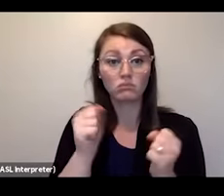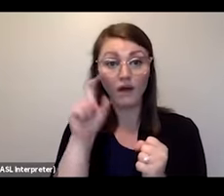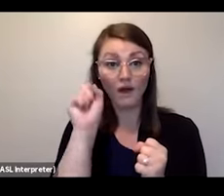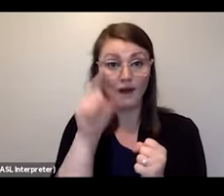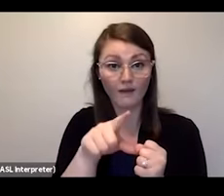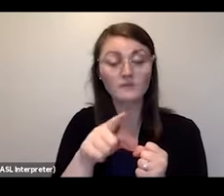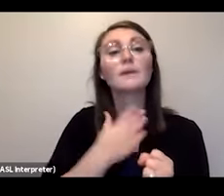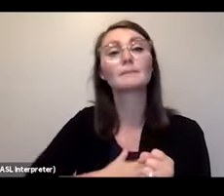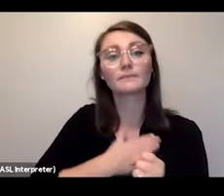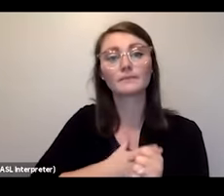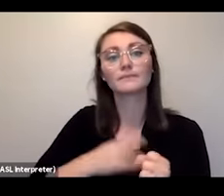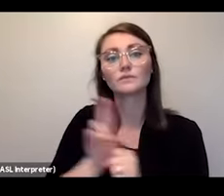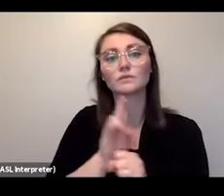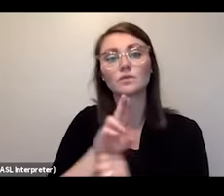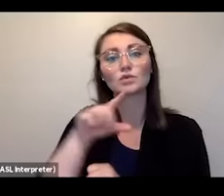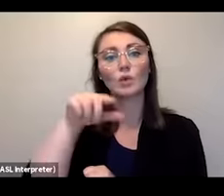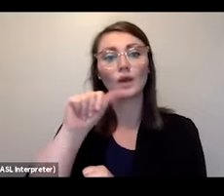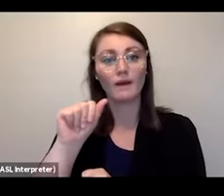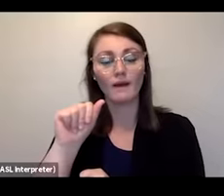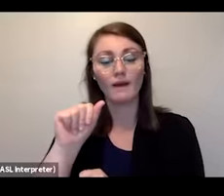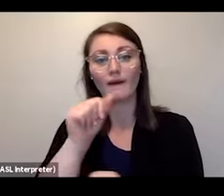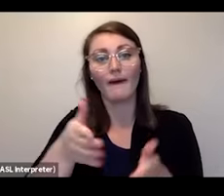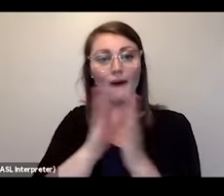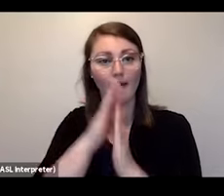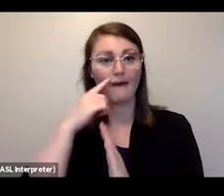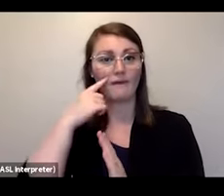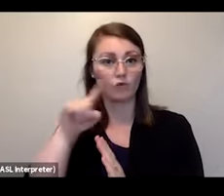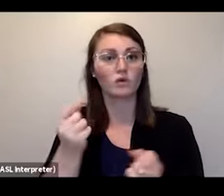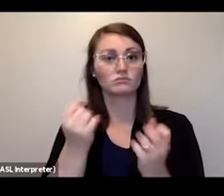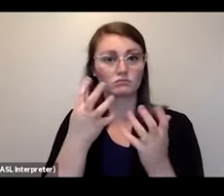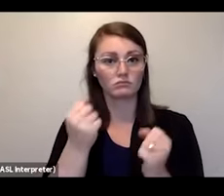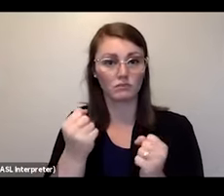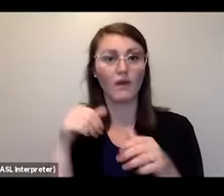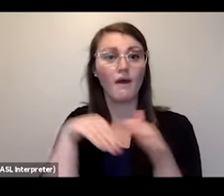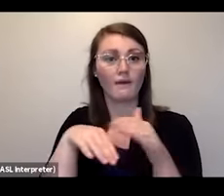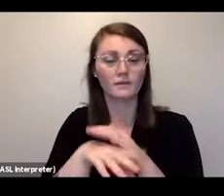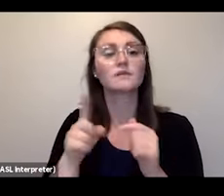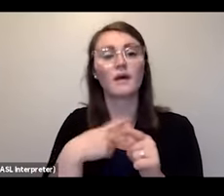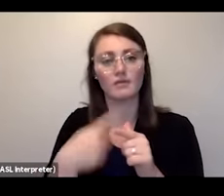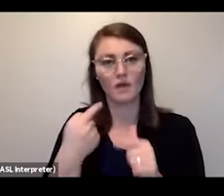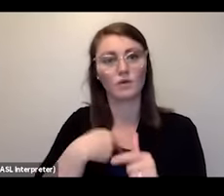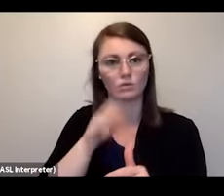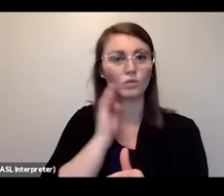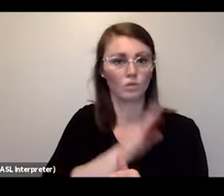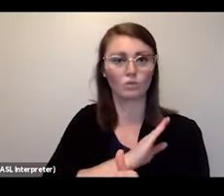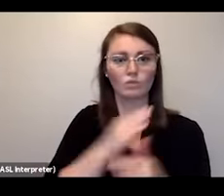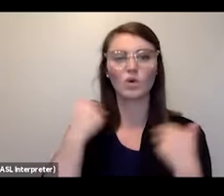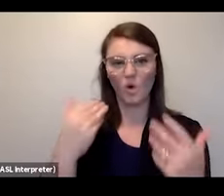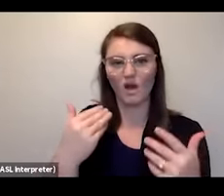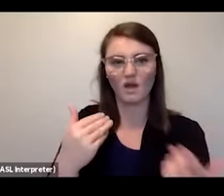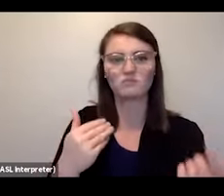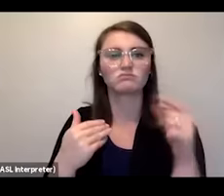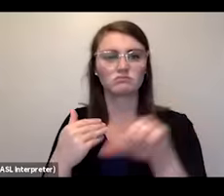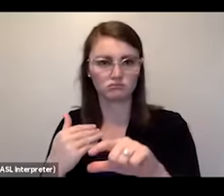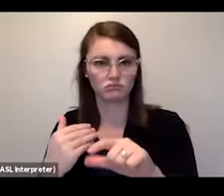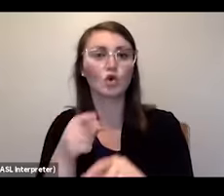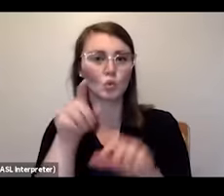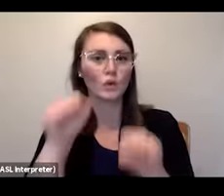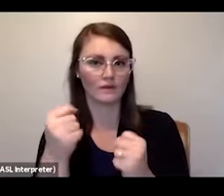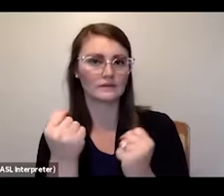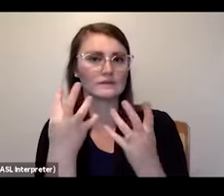be able to grant you video access so that you can sign your question, which will be voiced by our interpreters. While I am